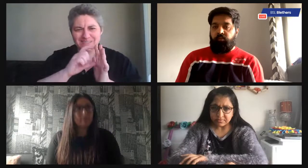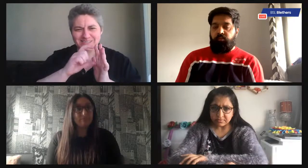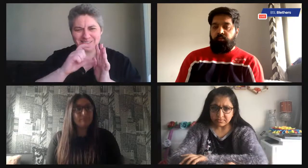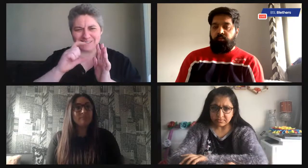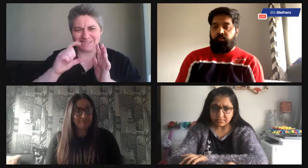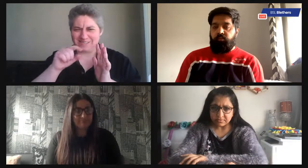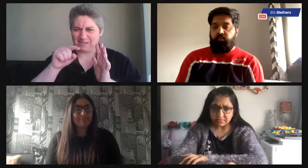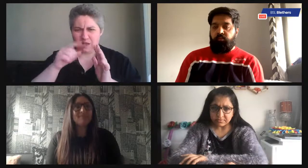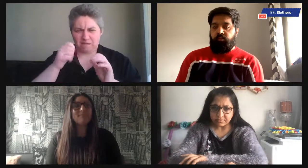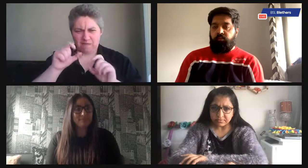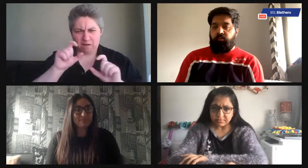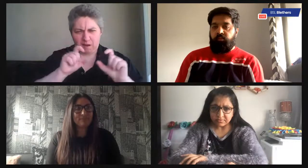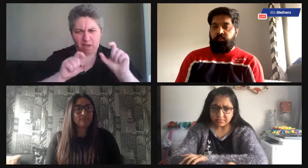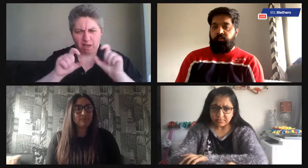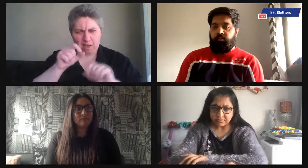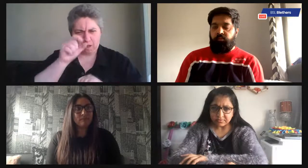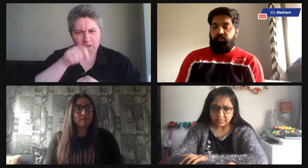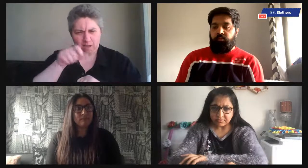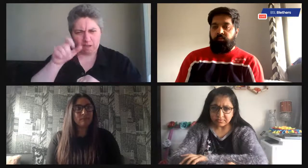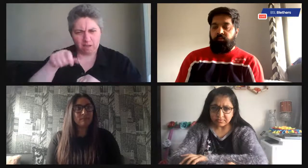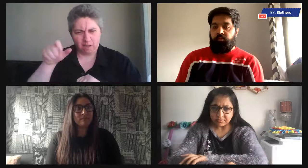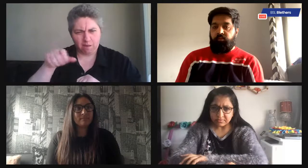when I look at your name,